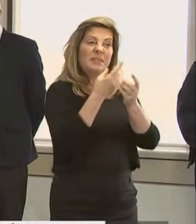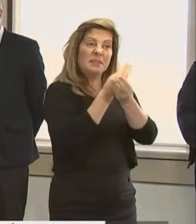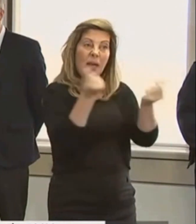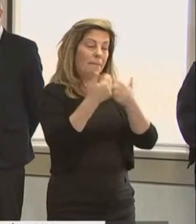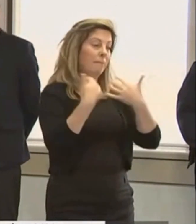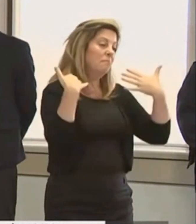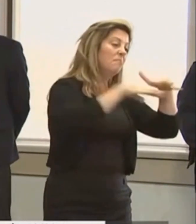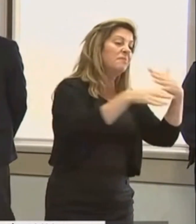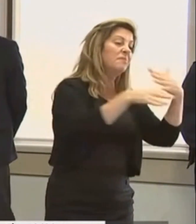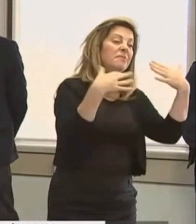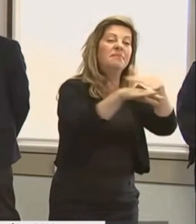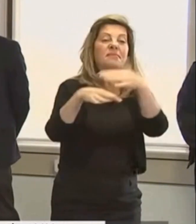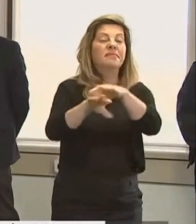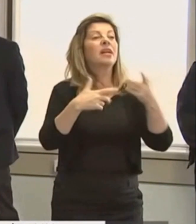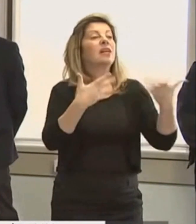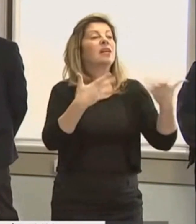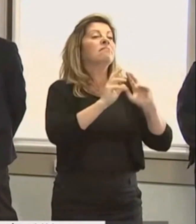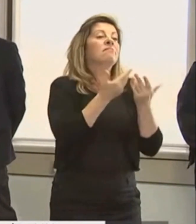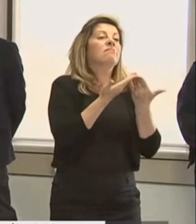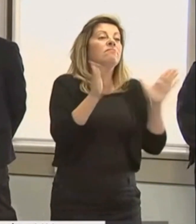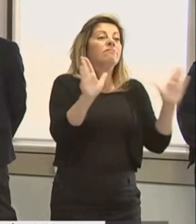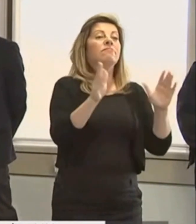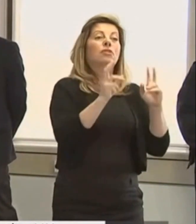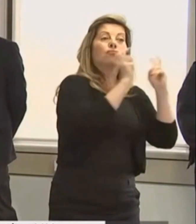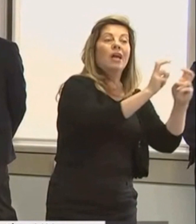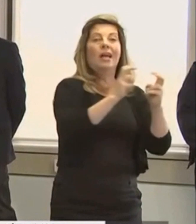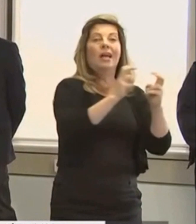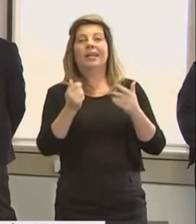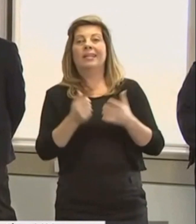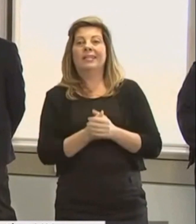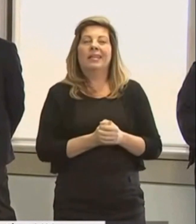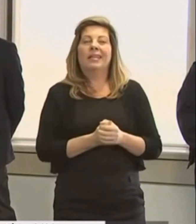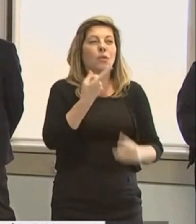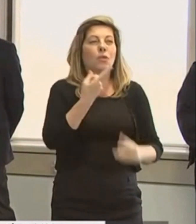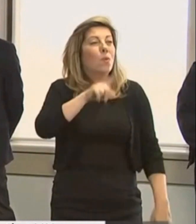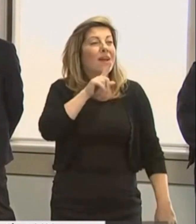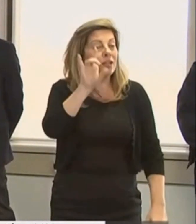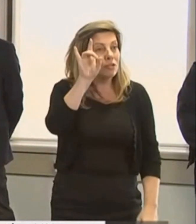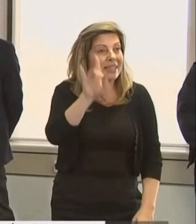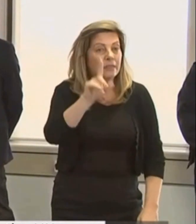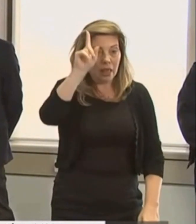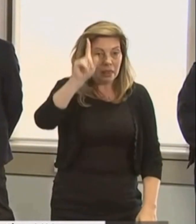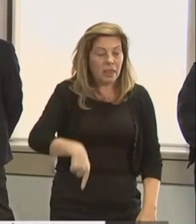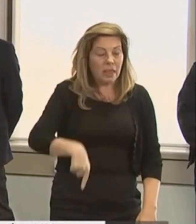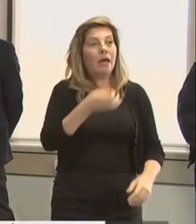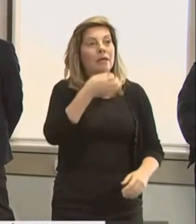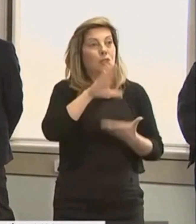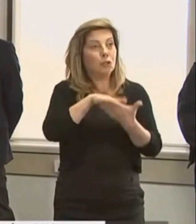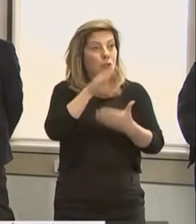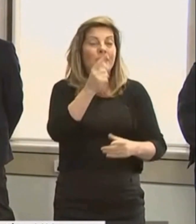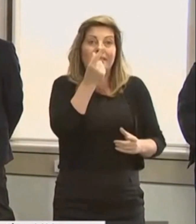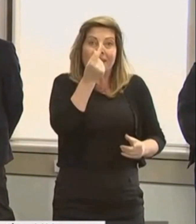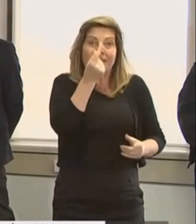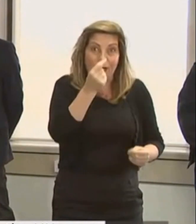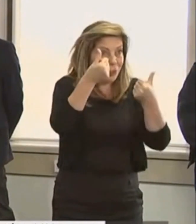actually are on the wider transport network. By that I mean they're not in a dedicated school service. What we saw